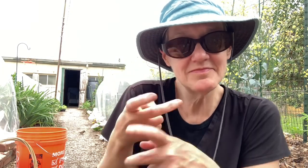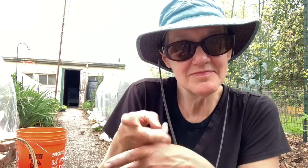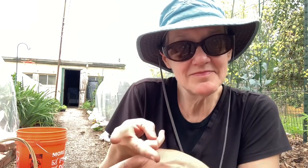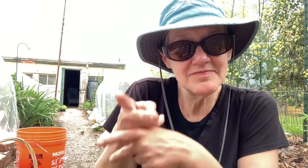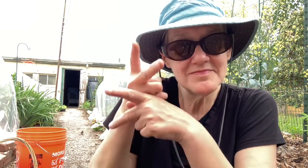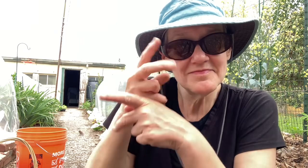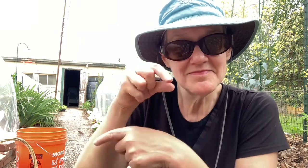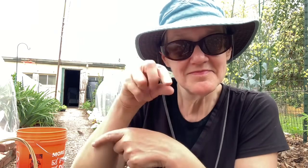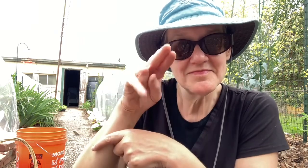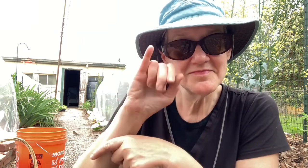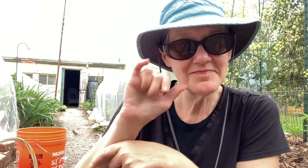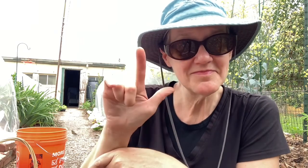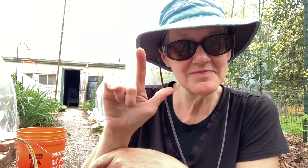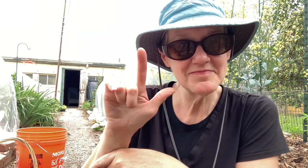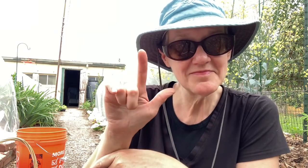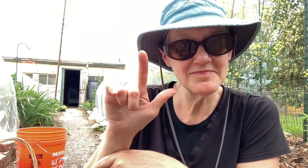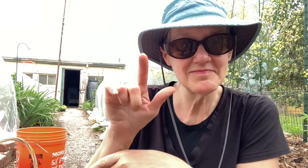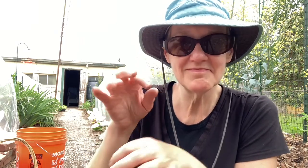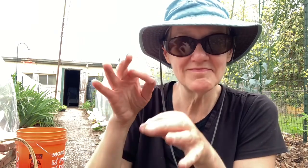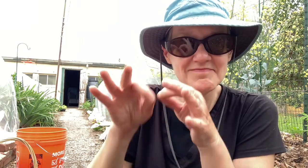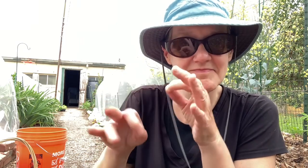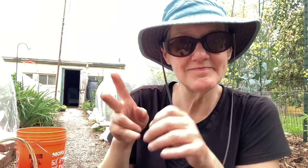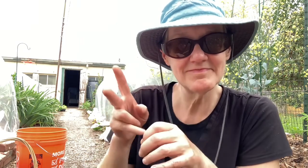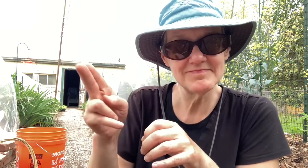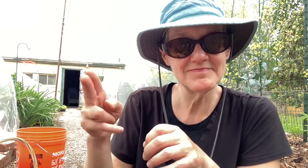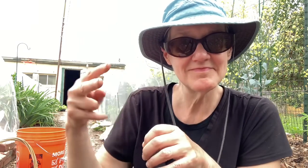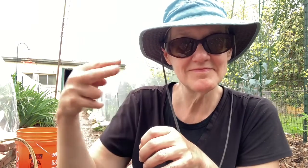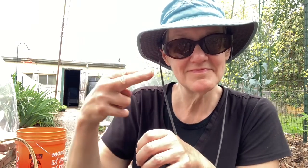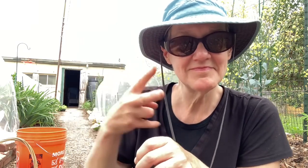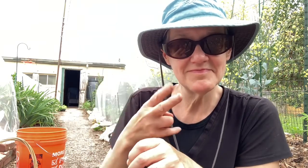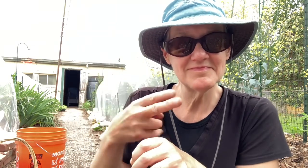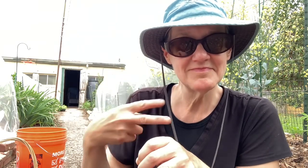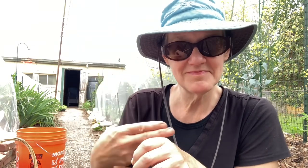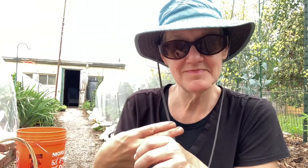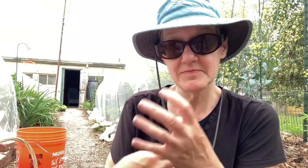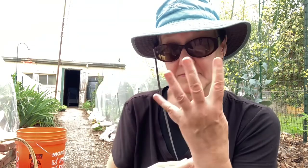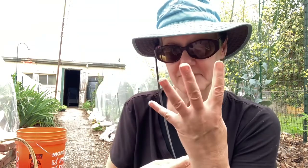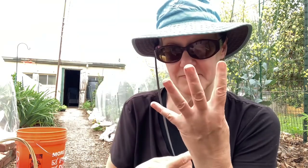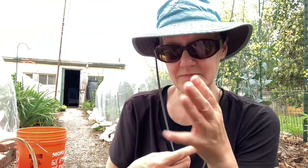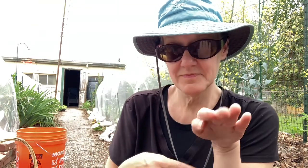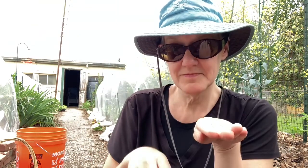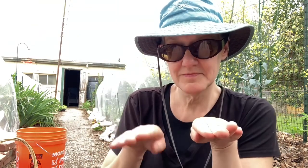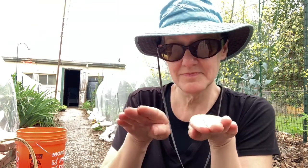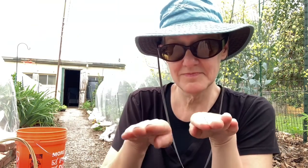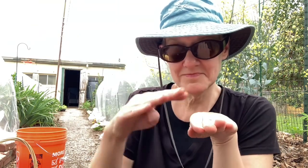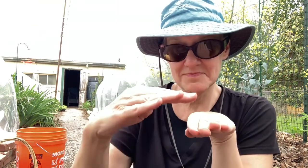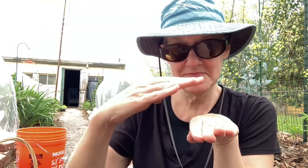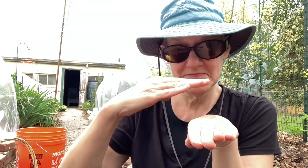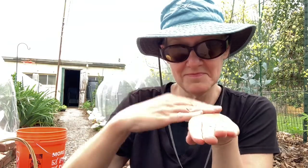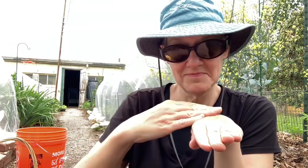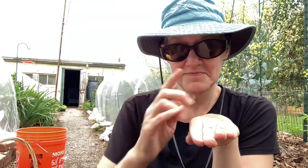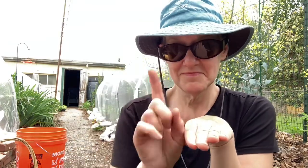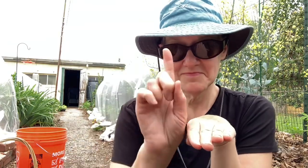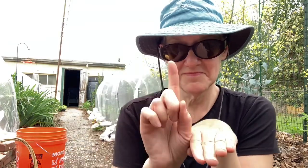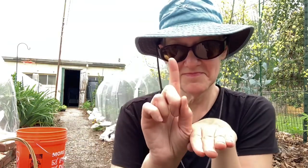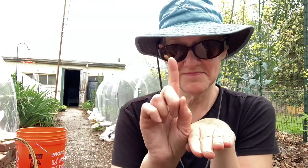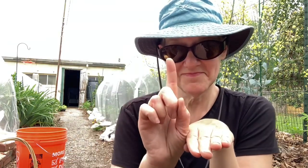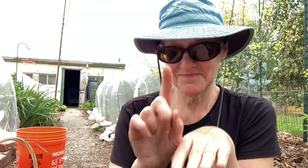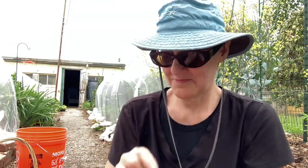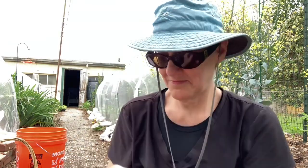I raised quail, and I just used the hardware cloth from their aviary to cut out squares,